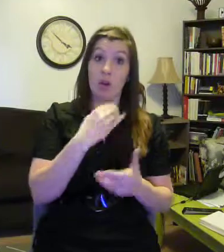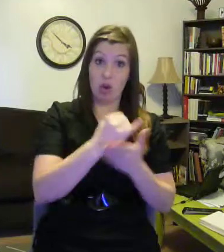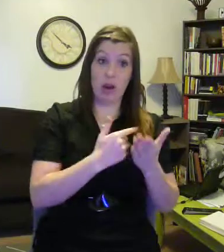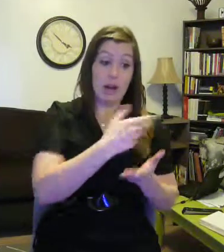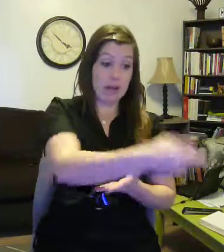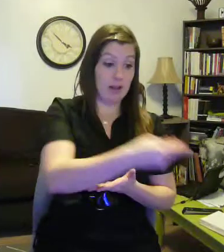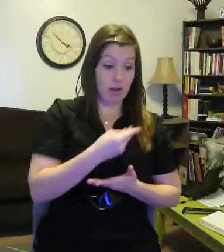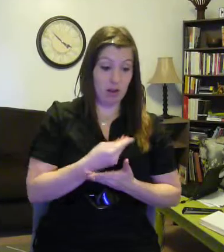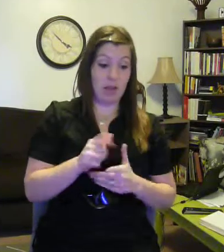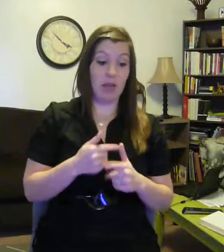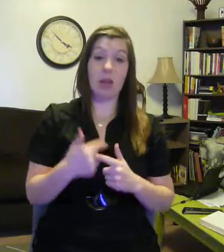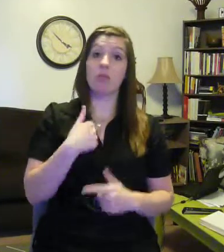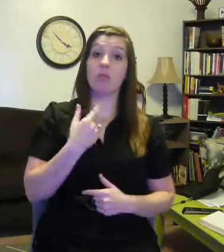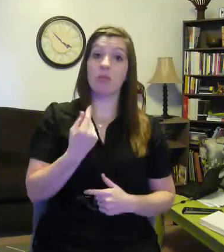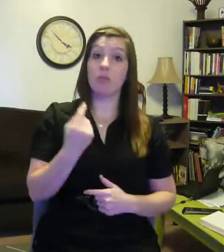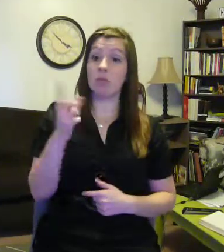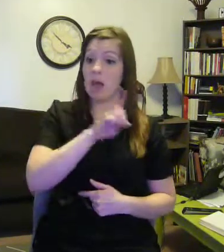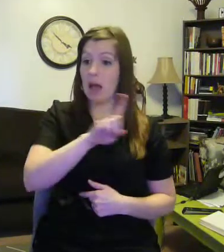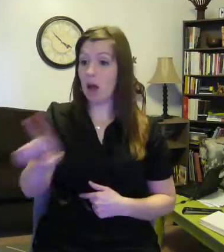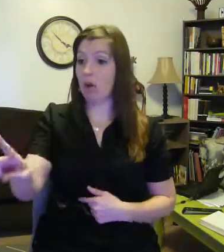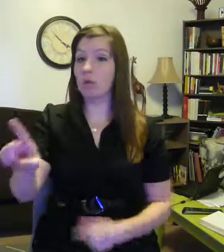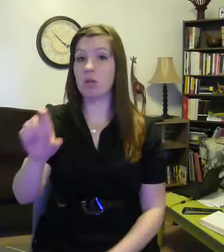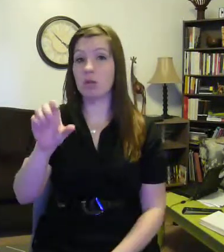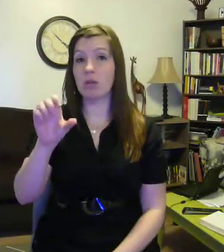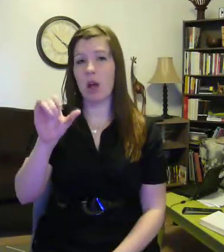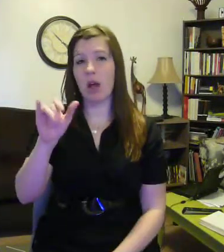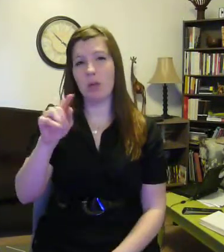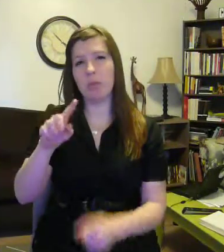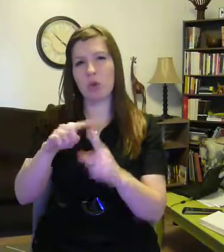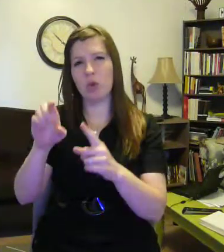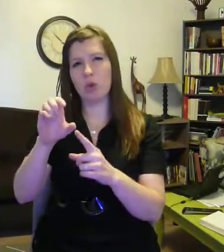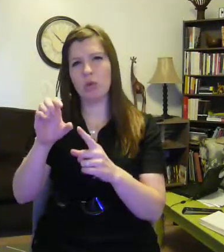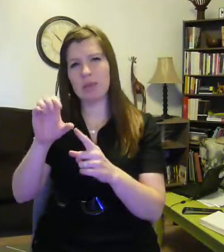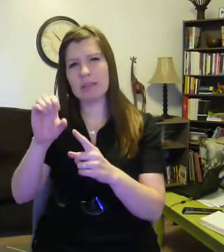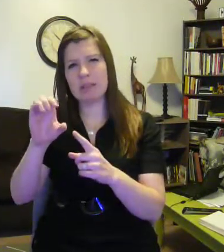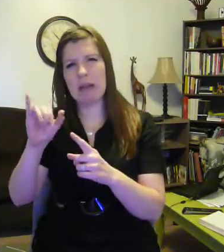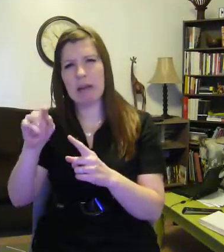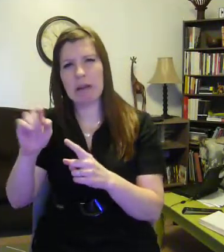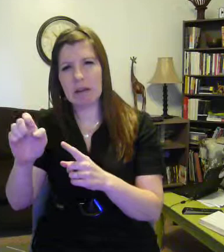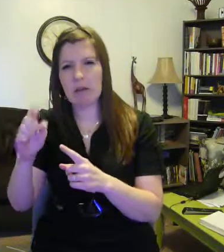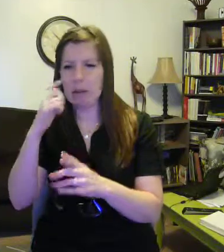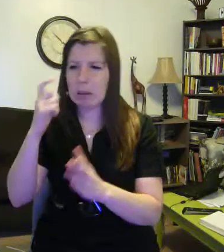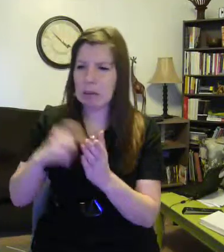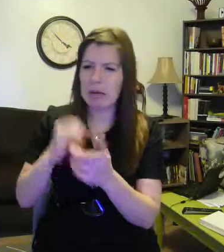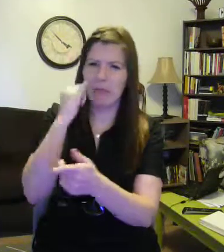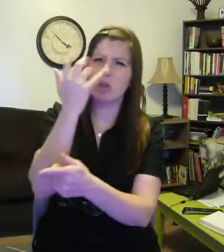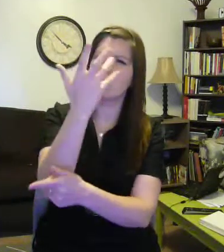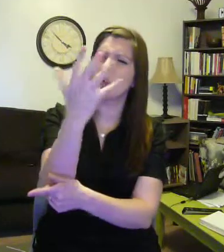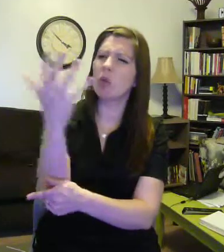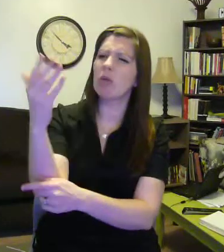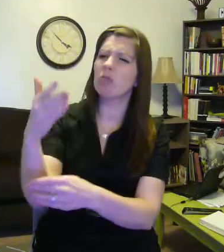begin to develop the site. If there are trees that have to be removed, the trees are removed. If there's a driveway that has to be put